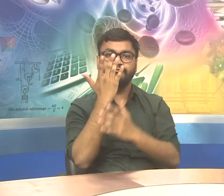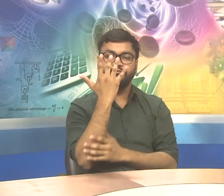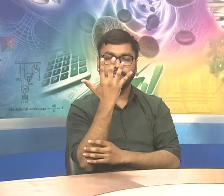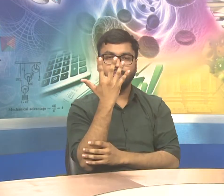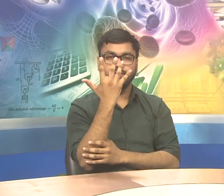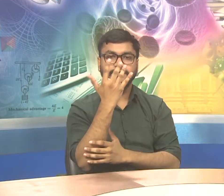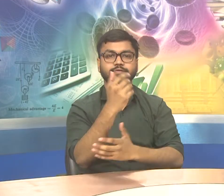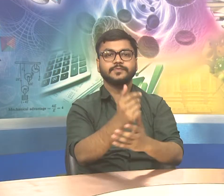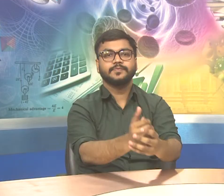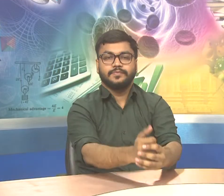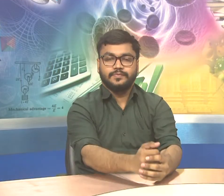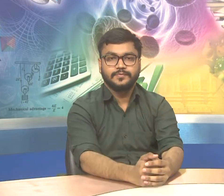Let's take a short break.